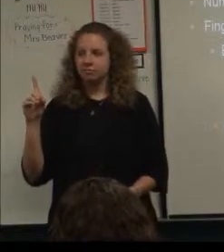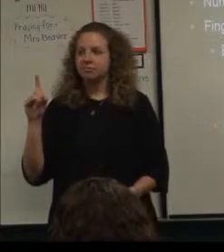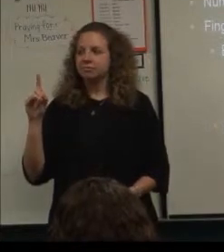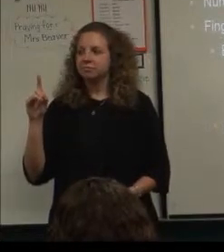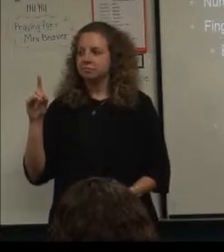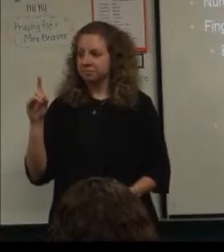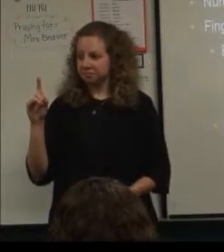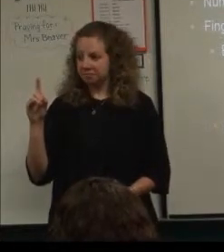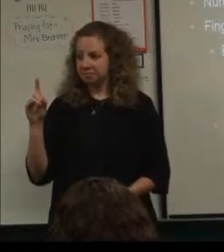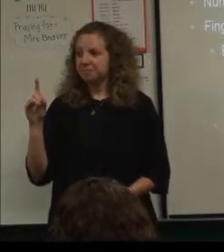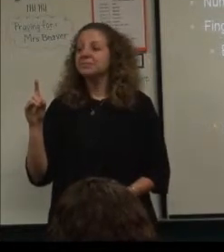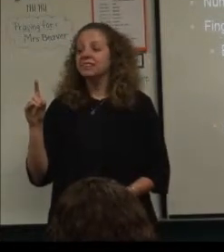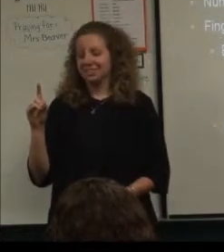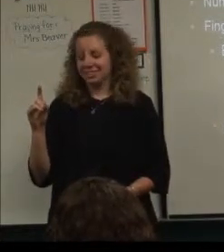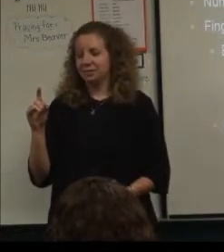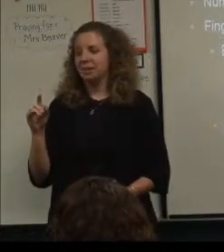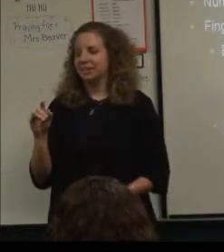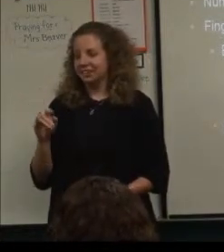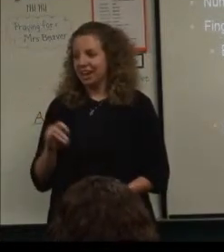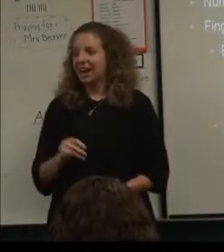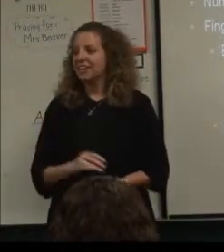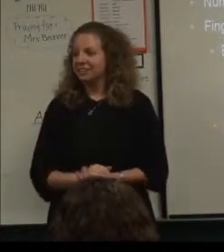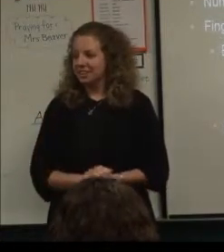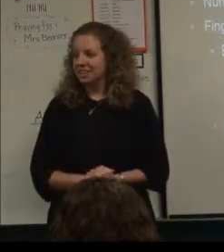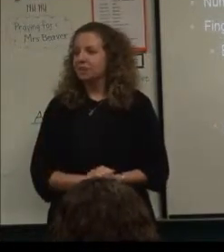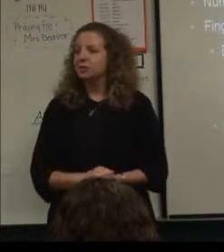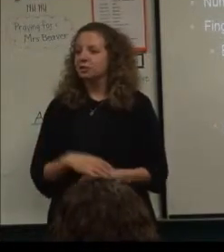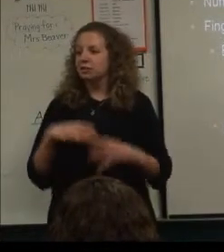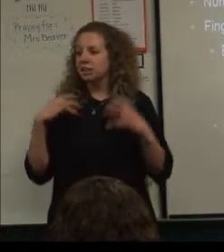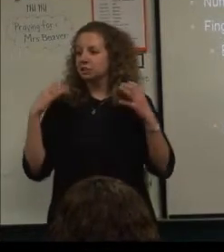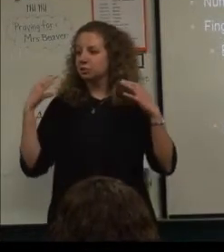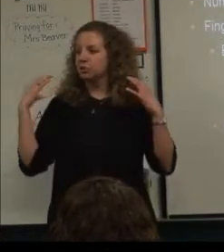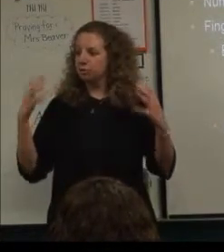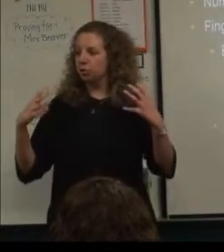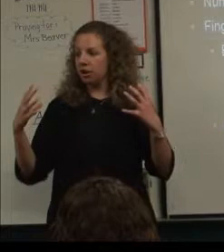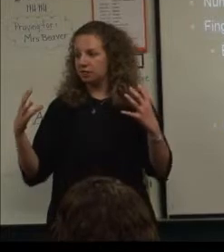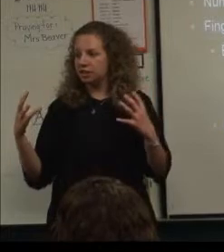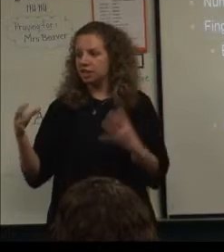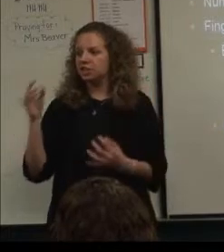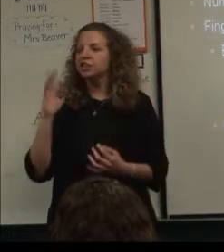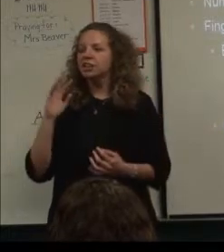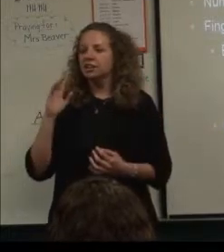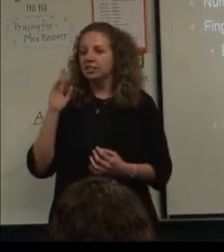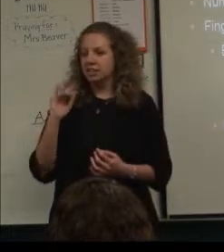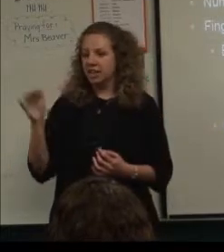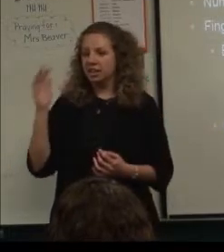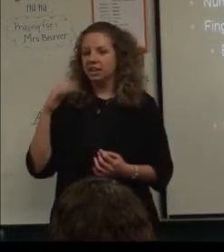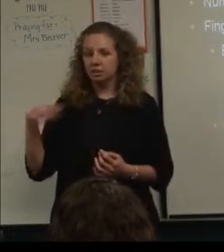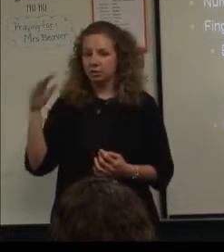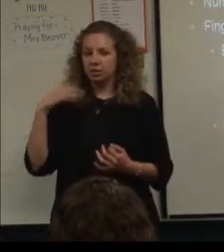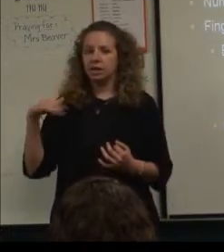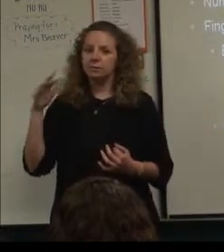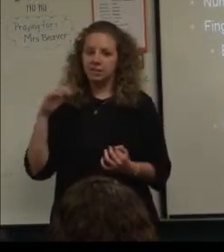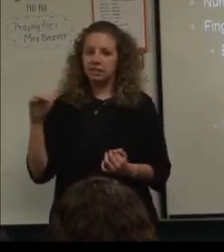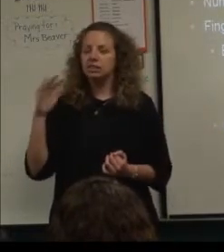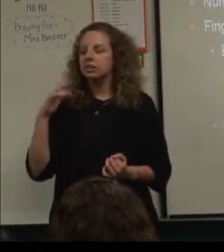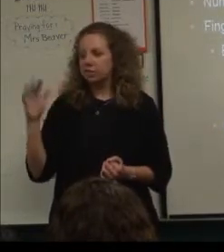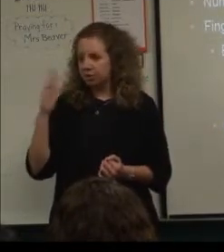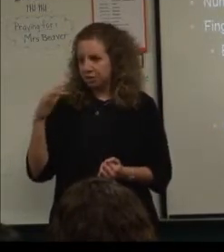deaf person would understand that? They would, yeah. Okay. And when you get into a full conversation, then, and you get up to that skill level, then